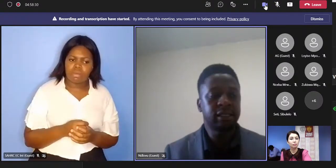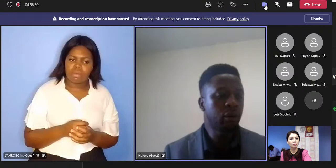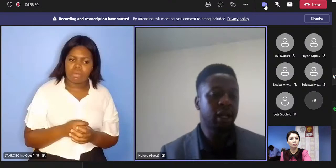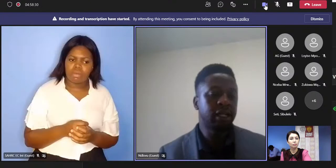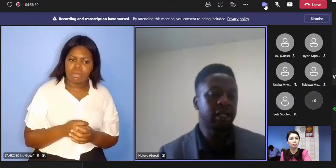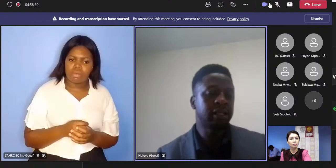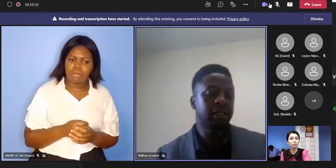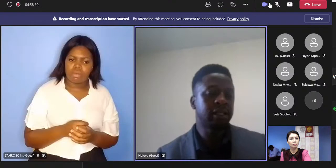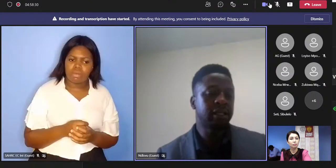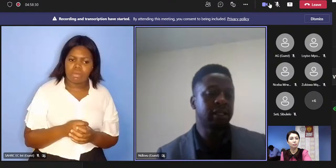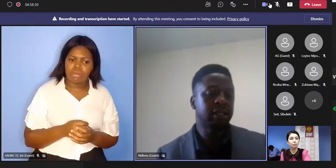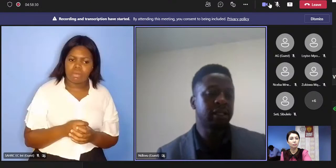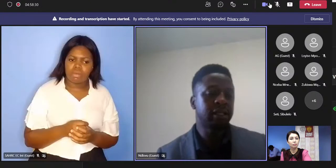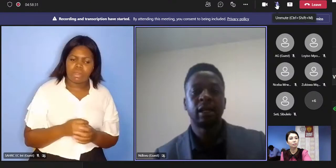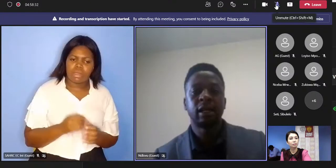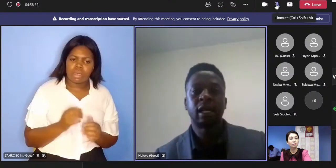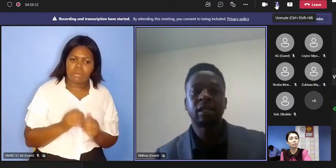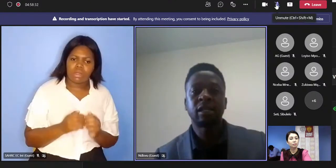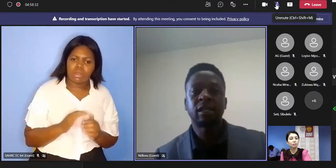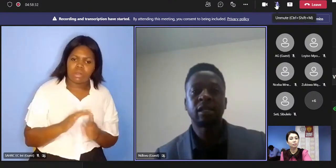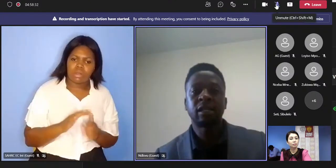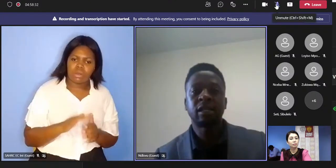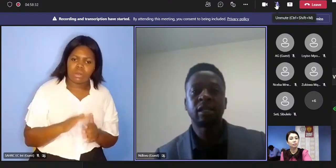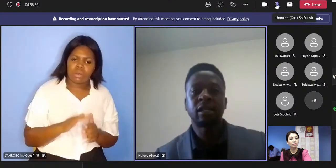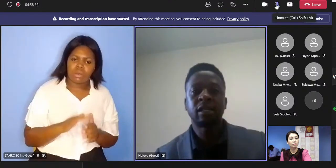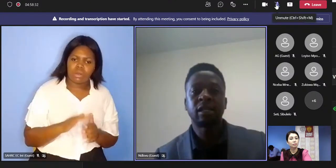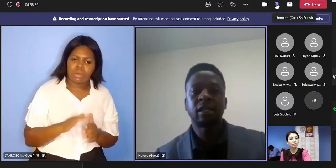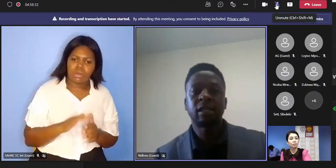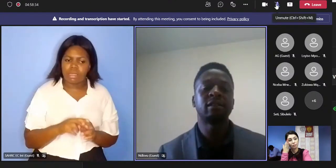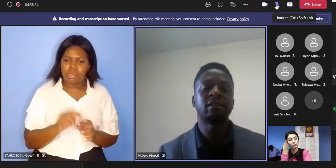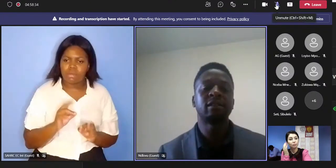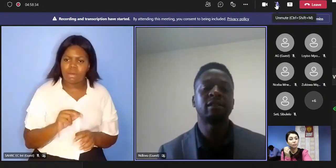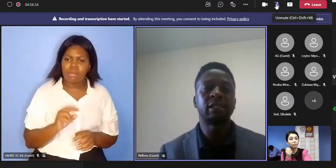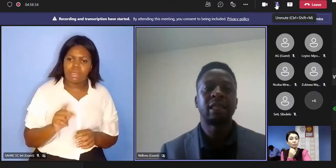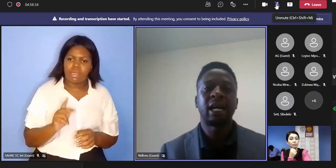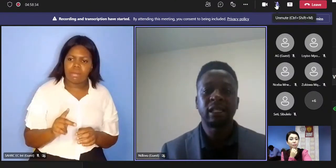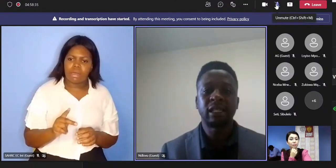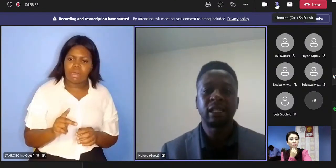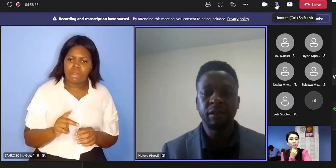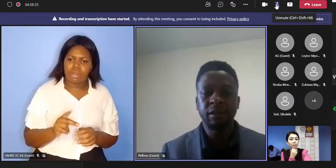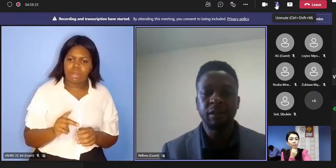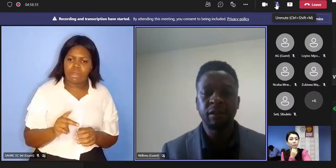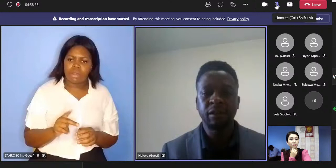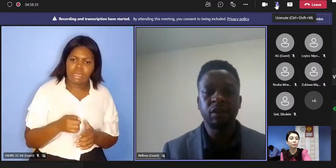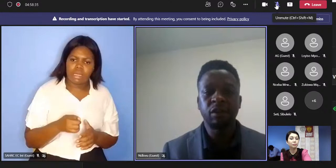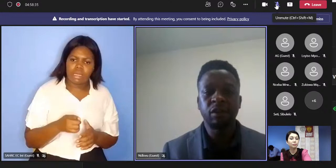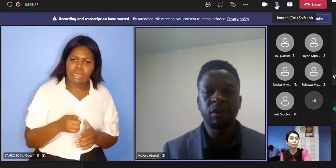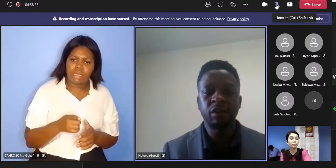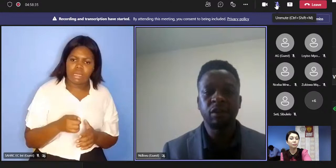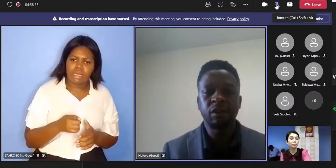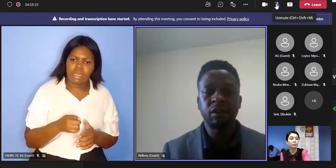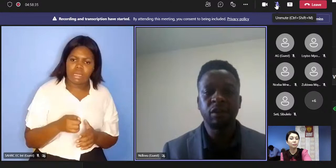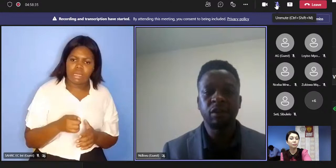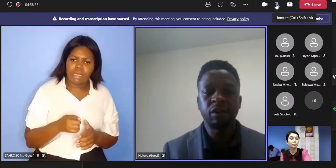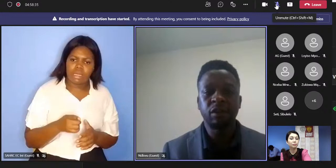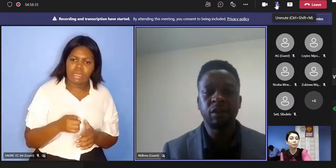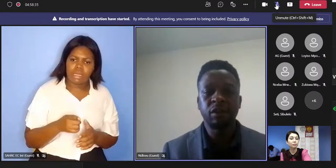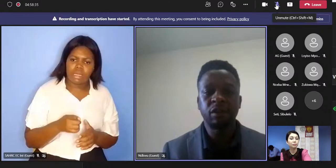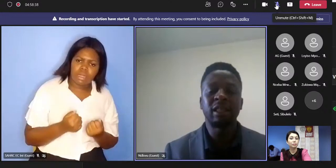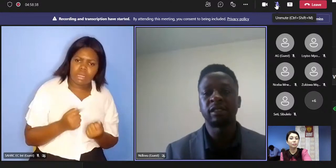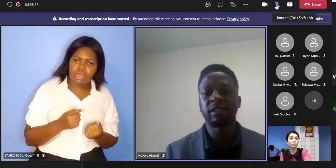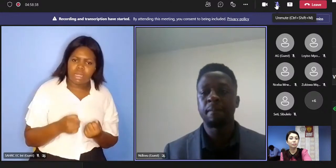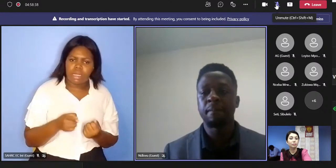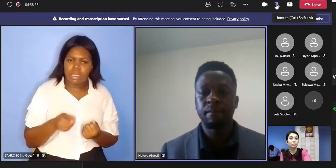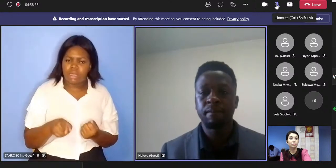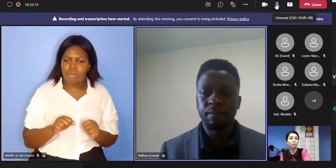unfairly so on the dignity, quality and expression of learners that may find themselves in certain spaces that are different from what they conform to